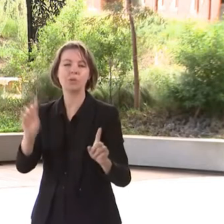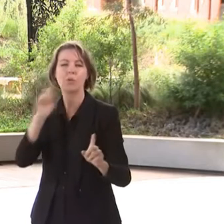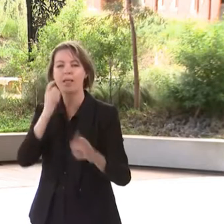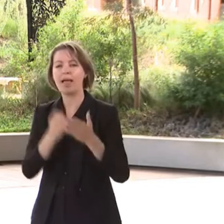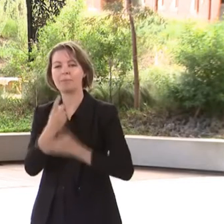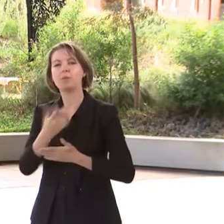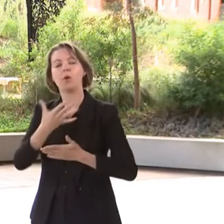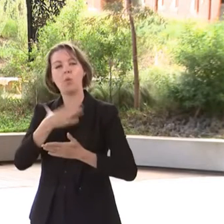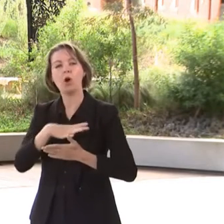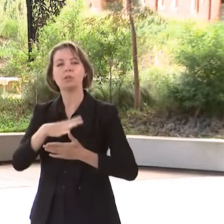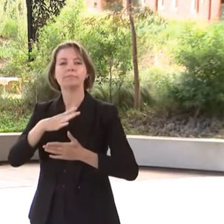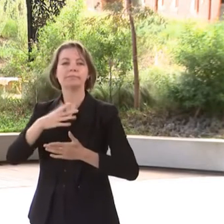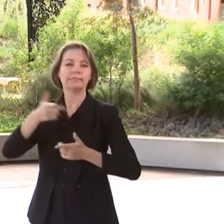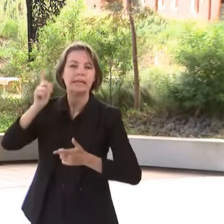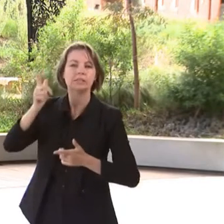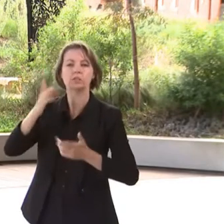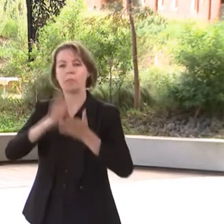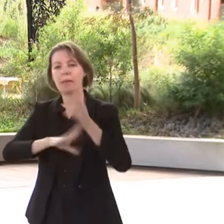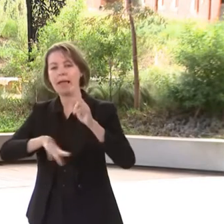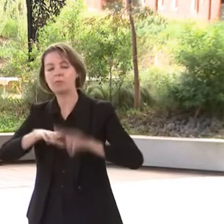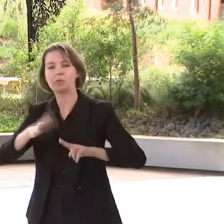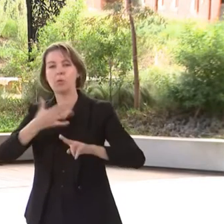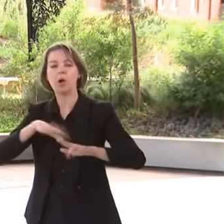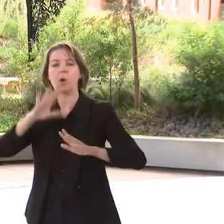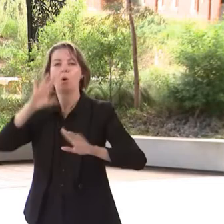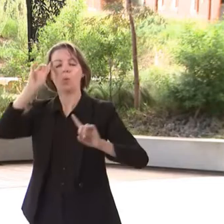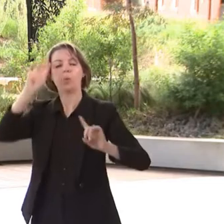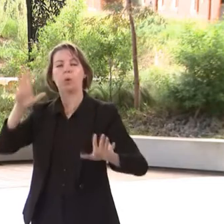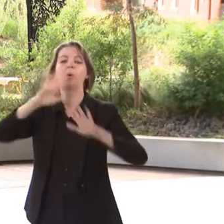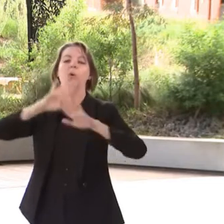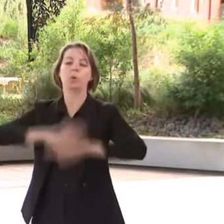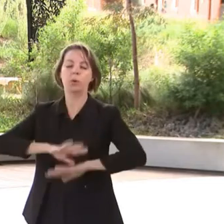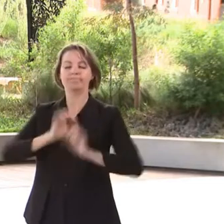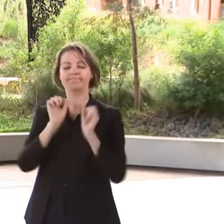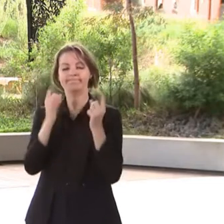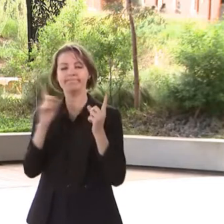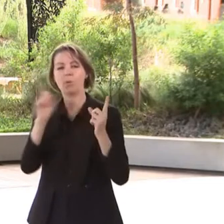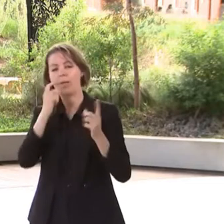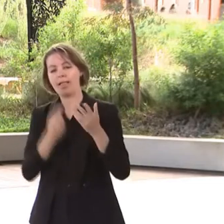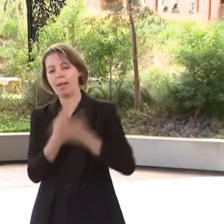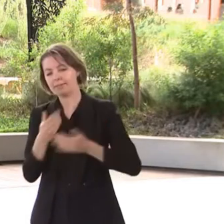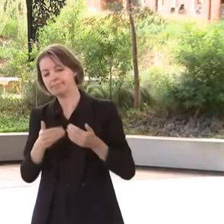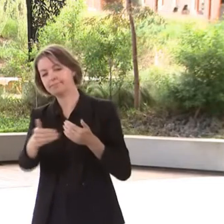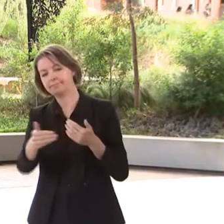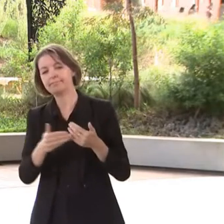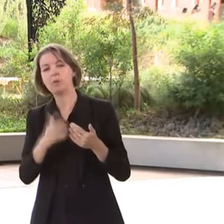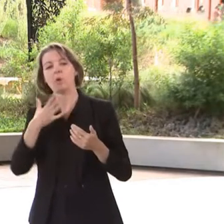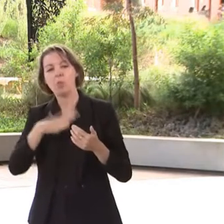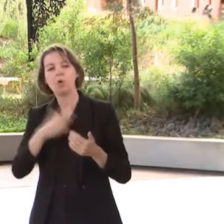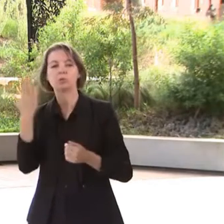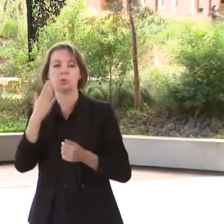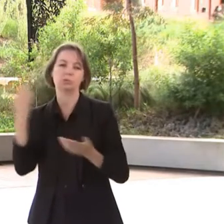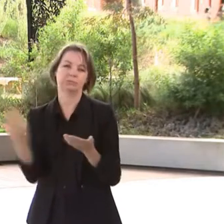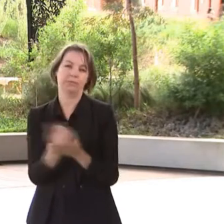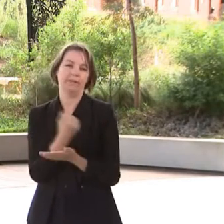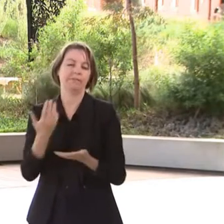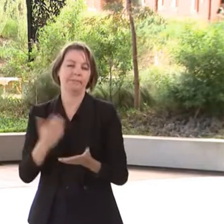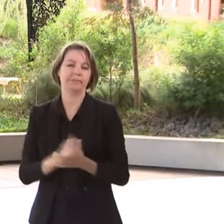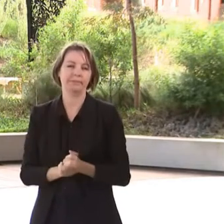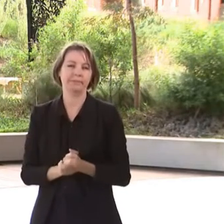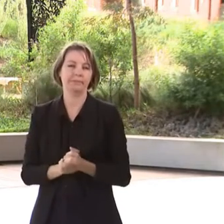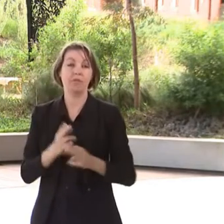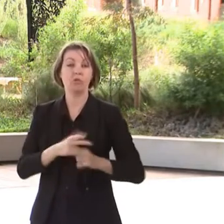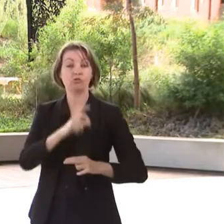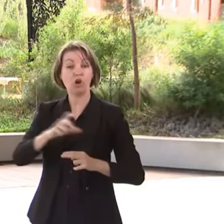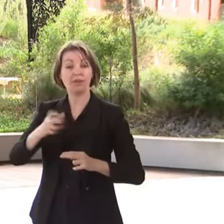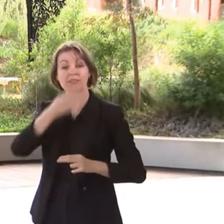to teachers, to children that schools will open term one, day one in a safe environment. In relation to childcare and